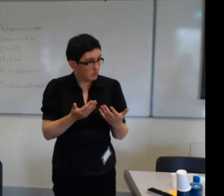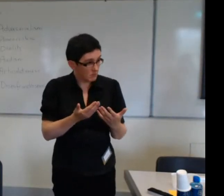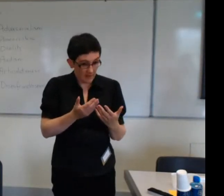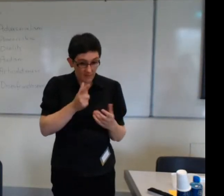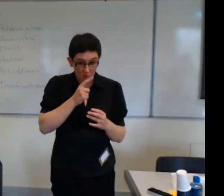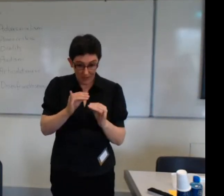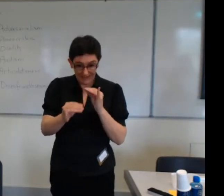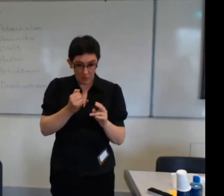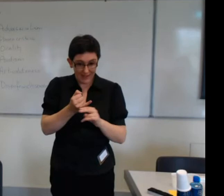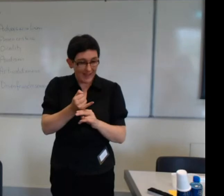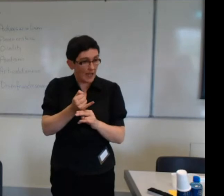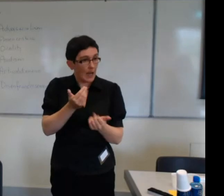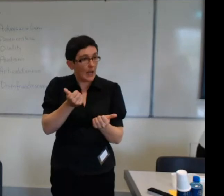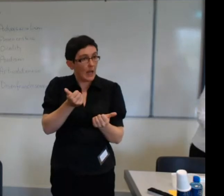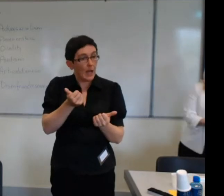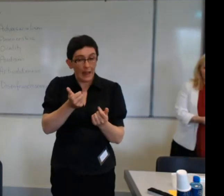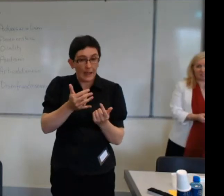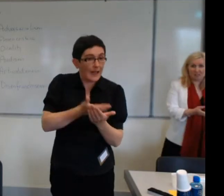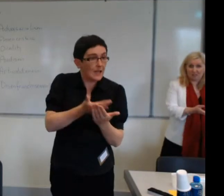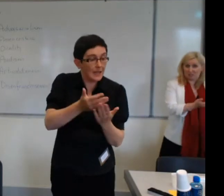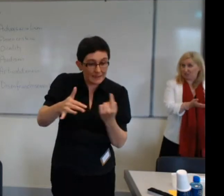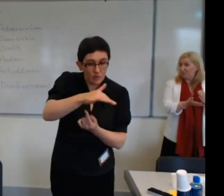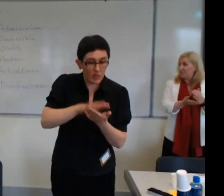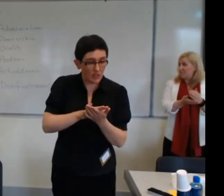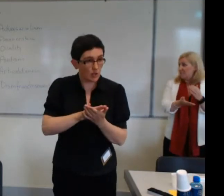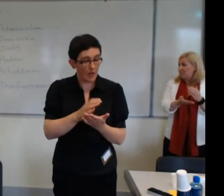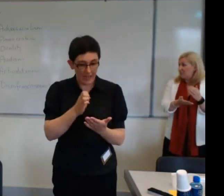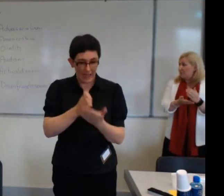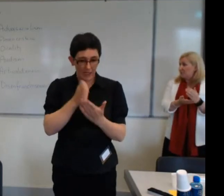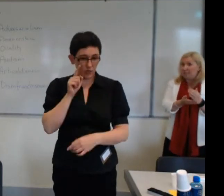in legal settings, where accuracy is the preceding governing,